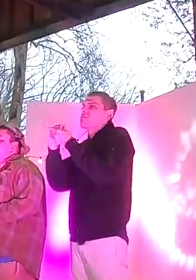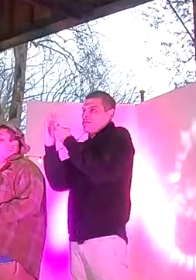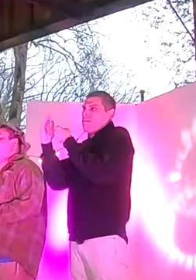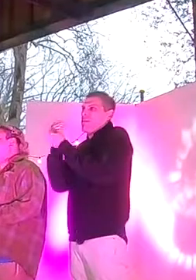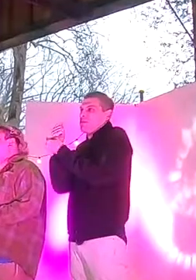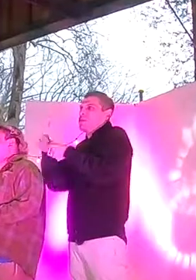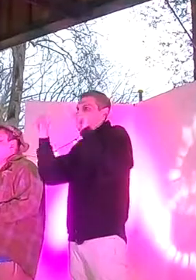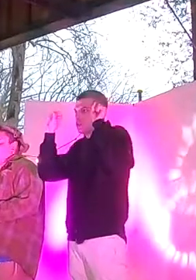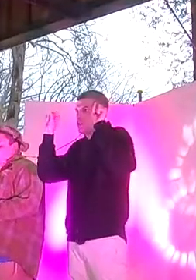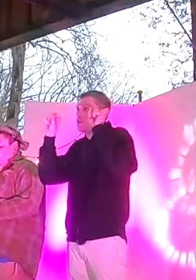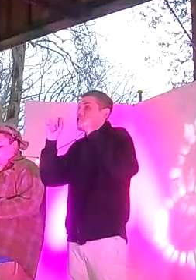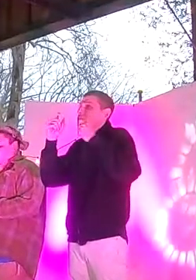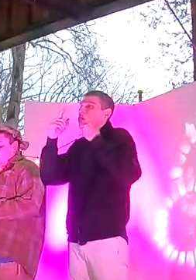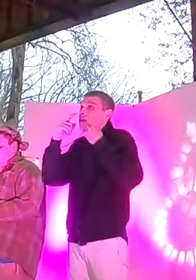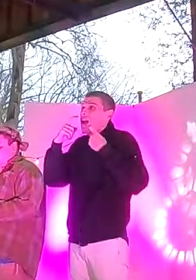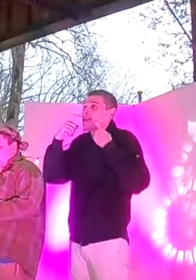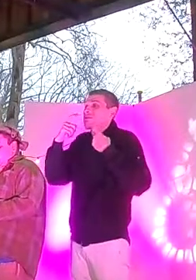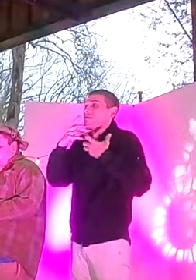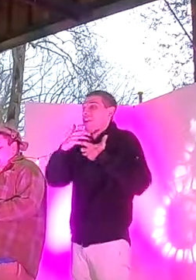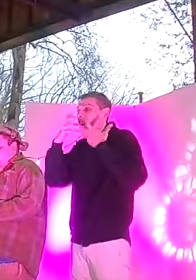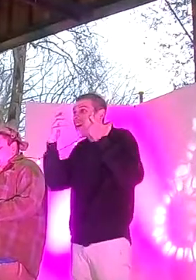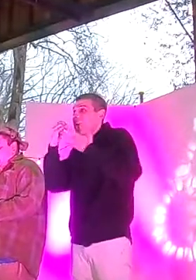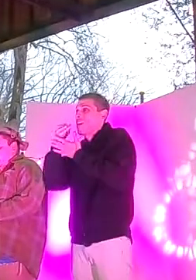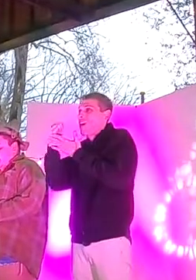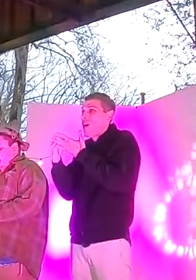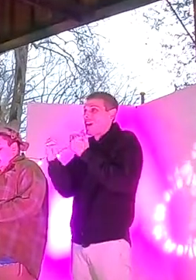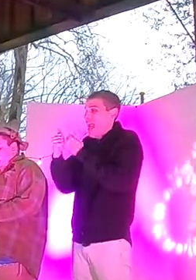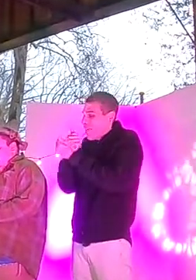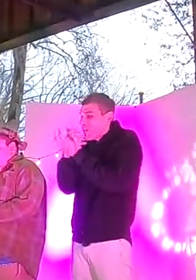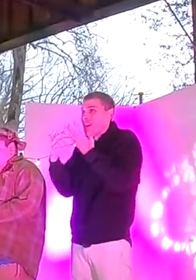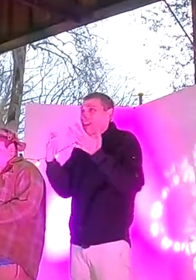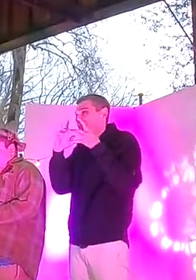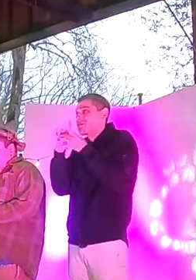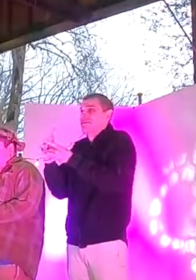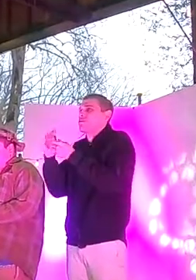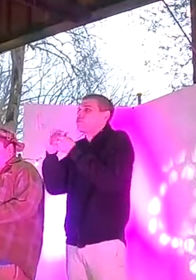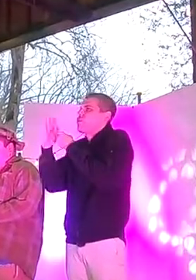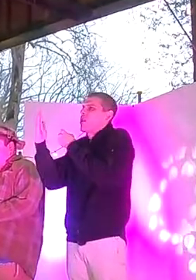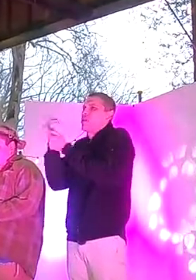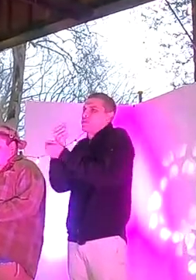anger, our art in all forms. So,